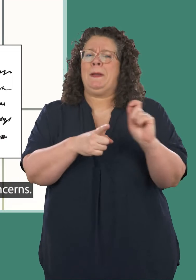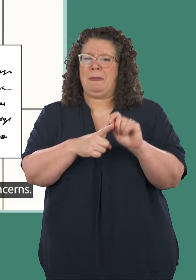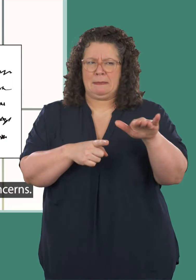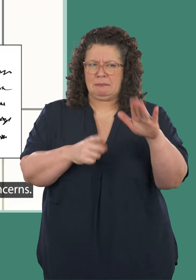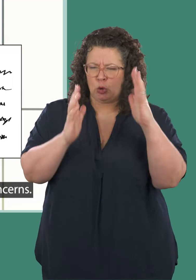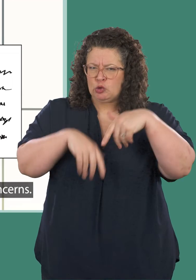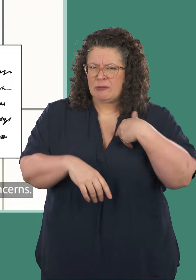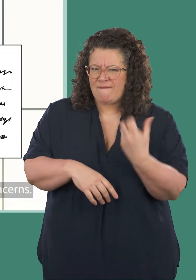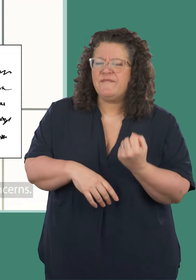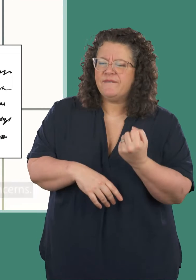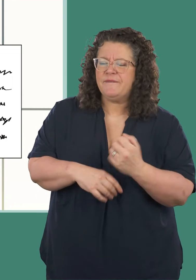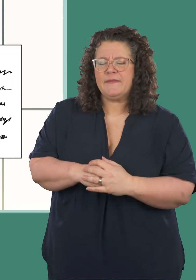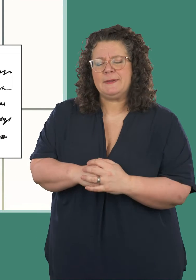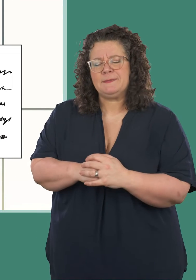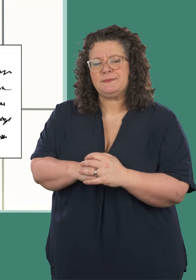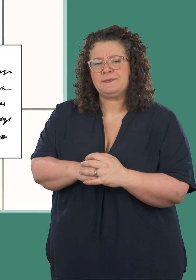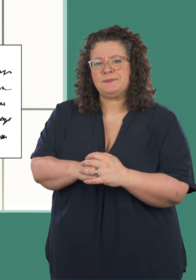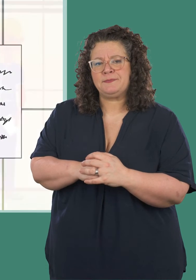any concerns.